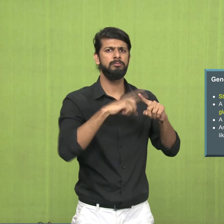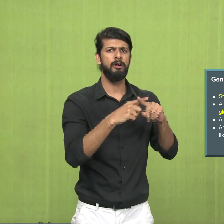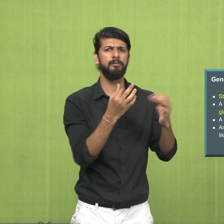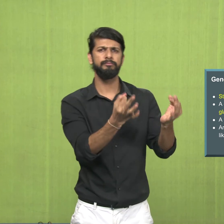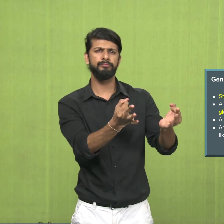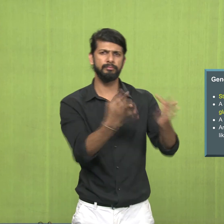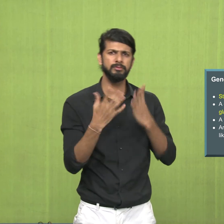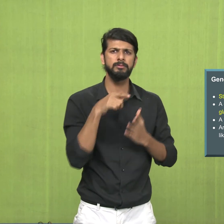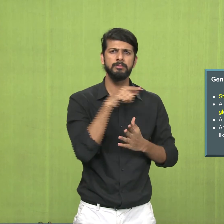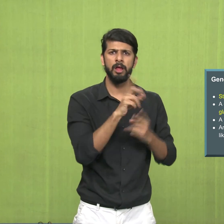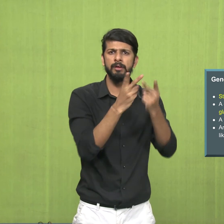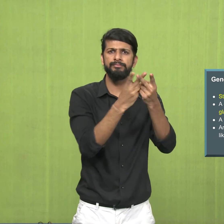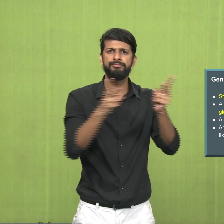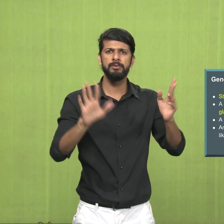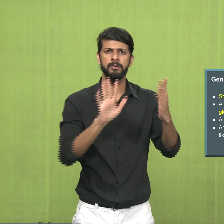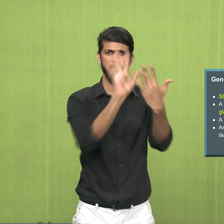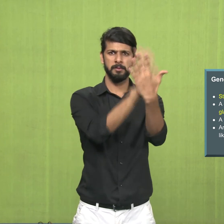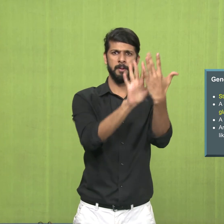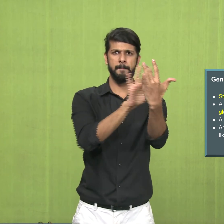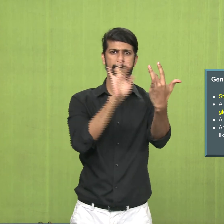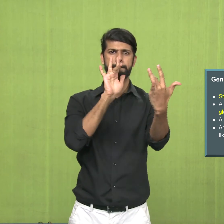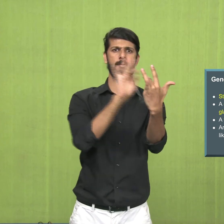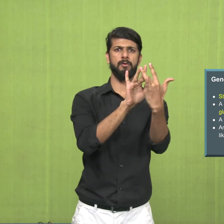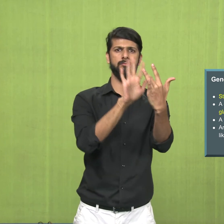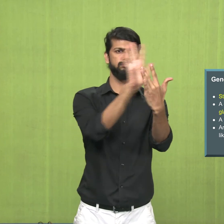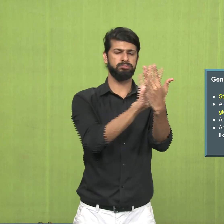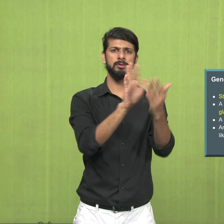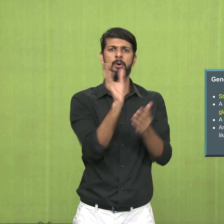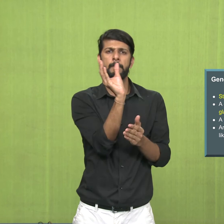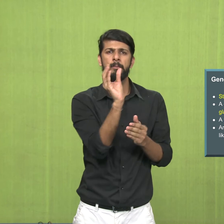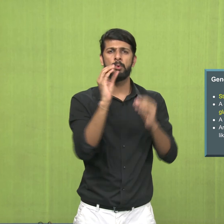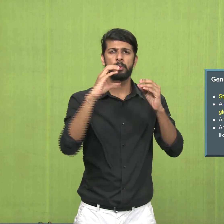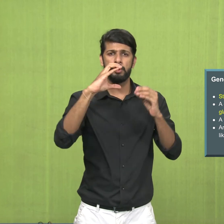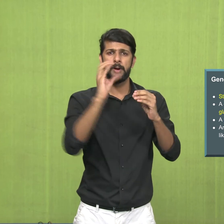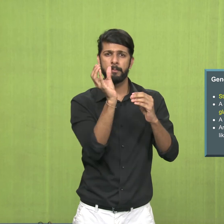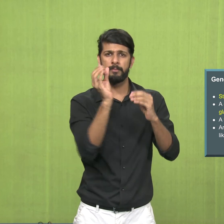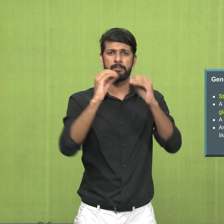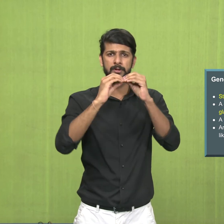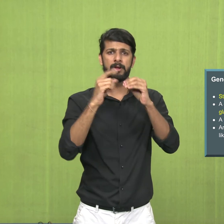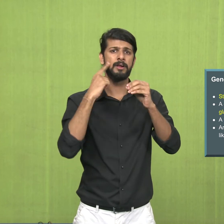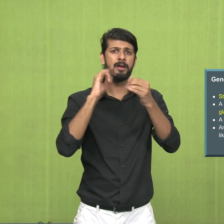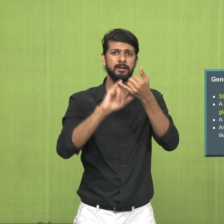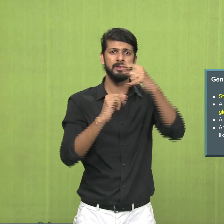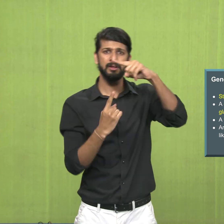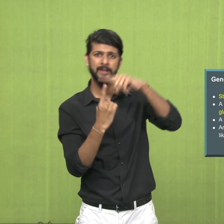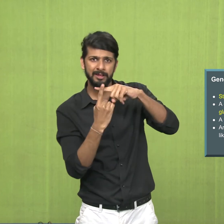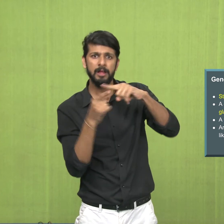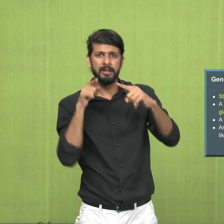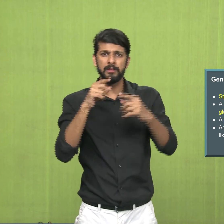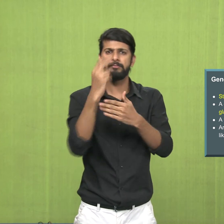The artist has very creatively split the various space levels of the painting, like the cubist,